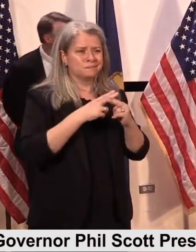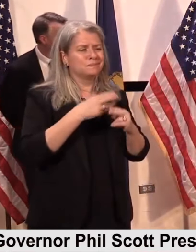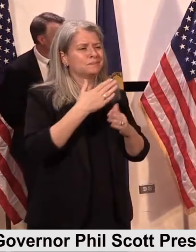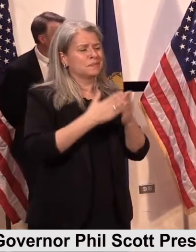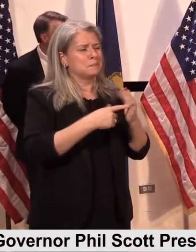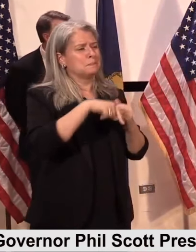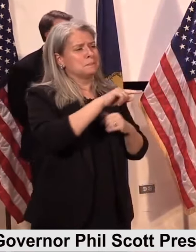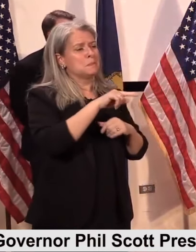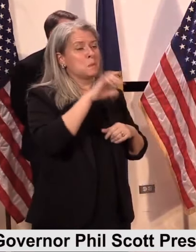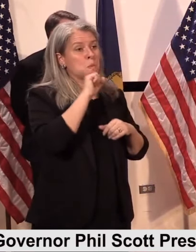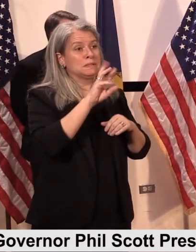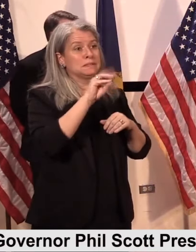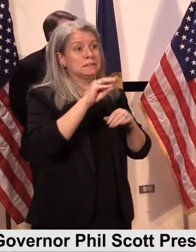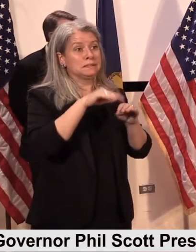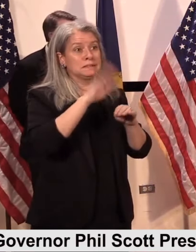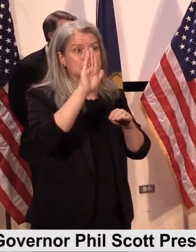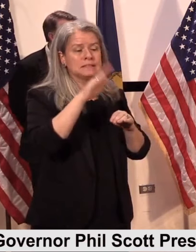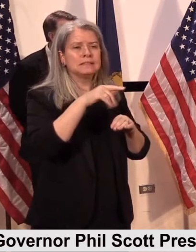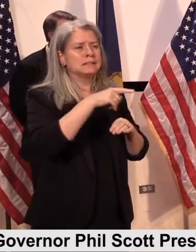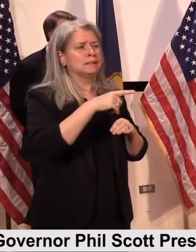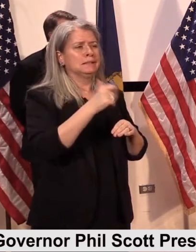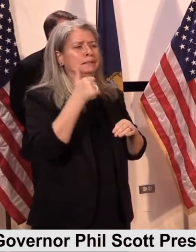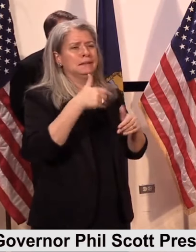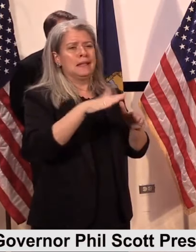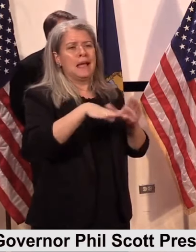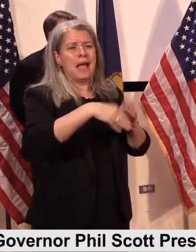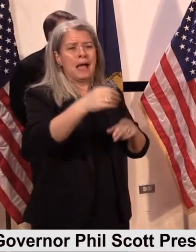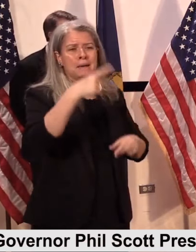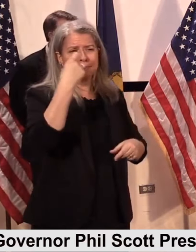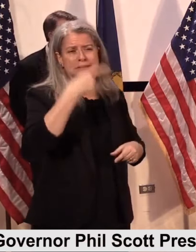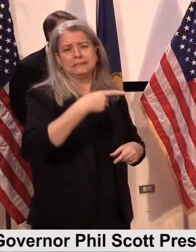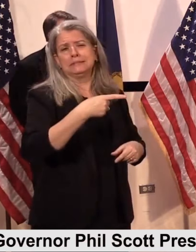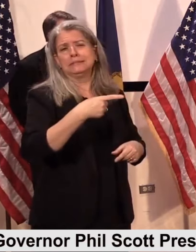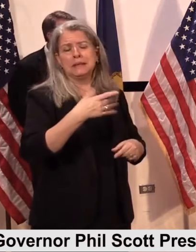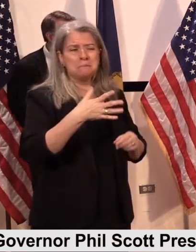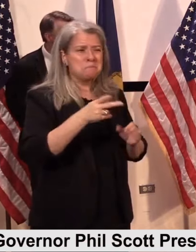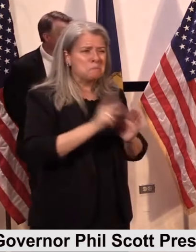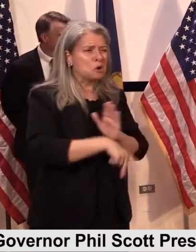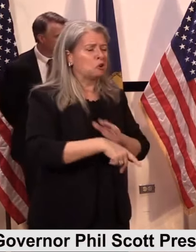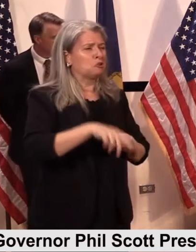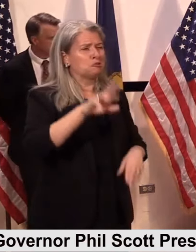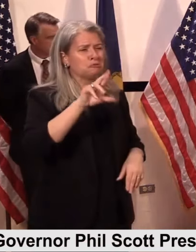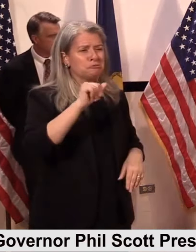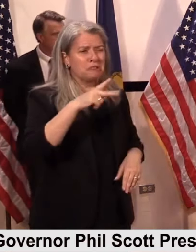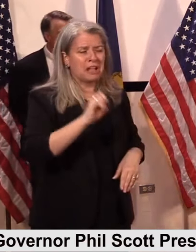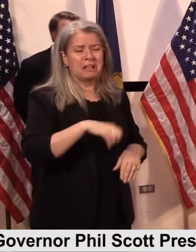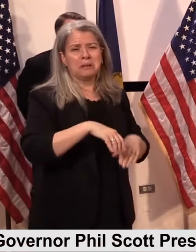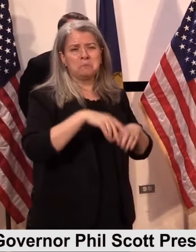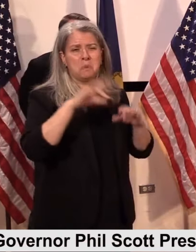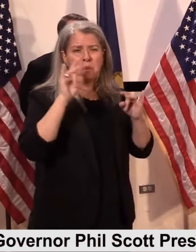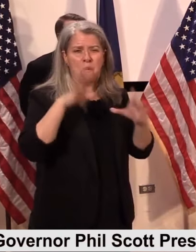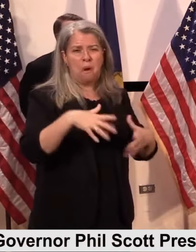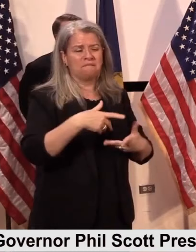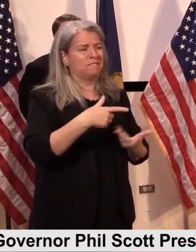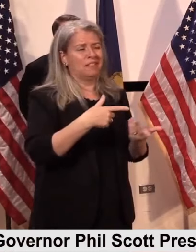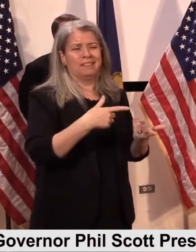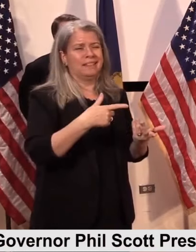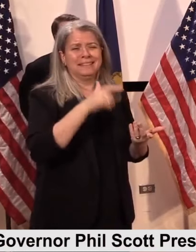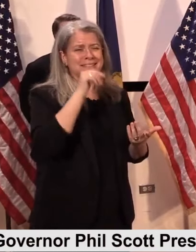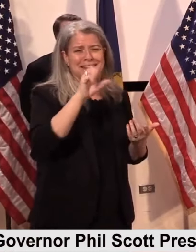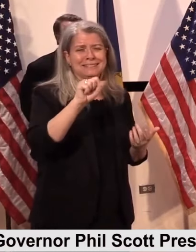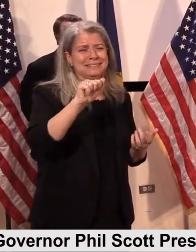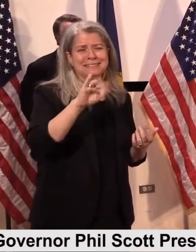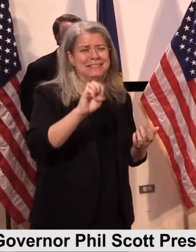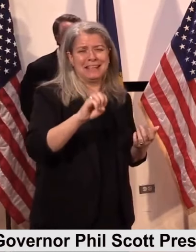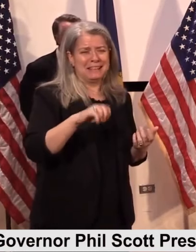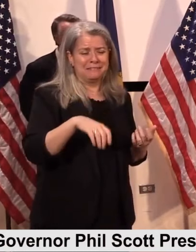releasing people from prison. I was just wondering if there was, what about people who might be pre-trial or in there for